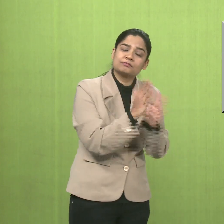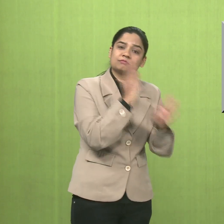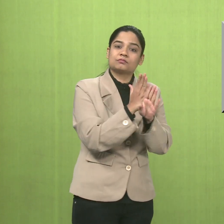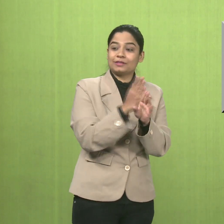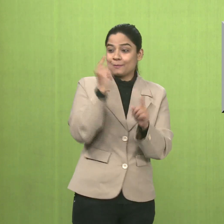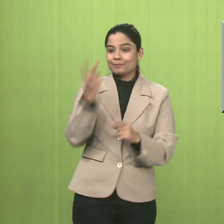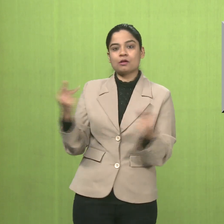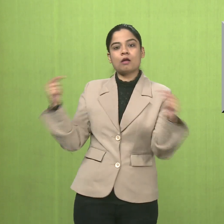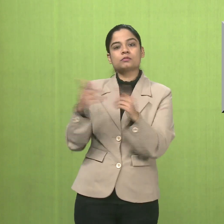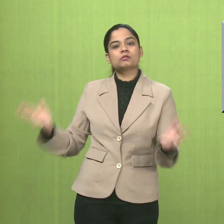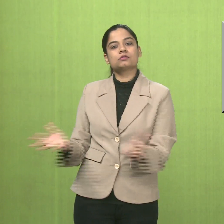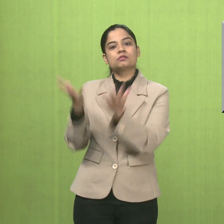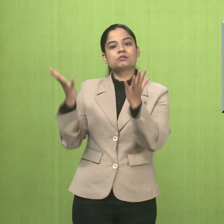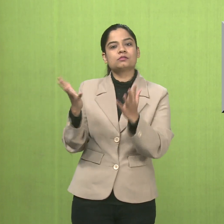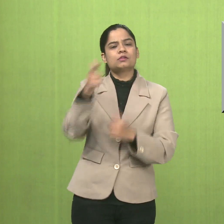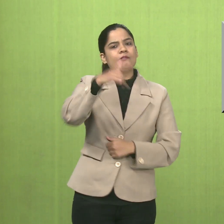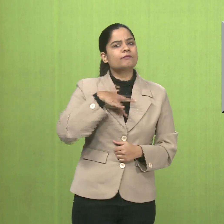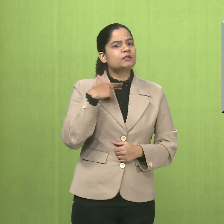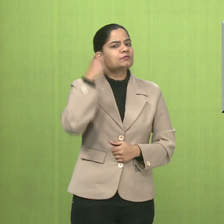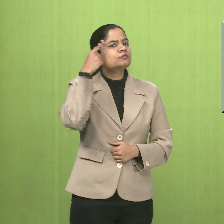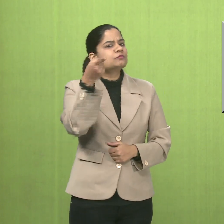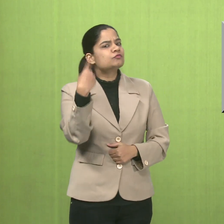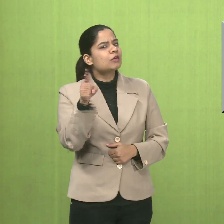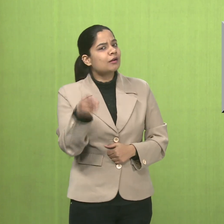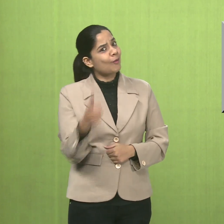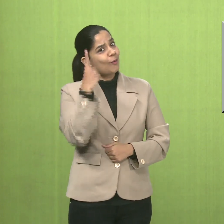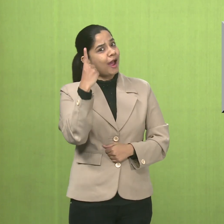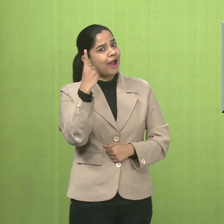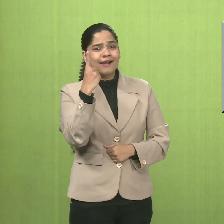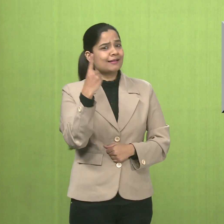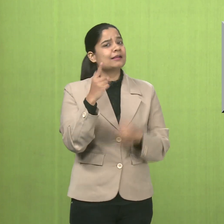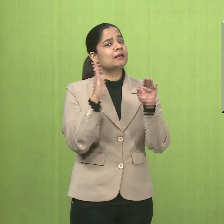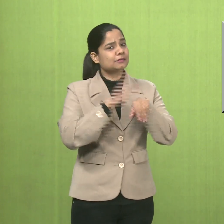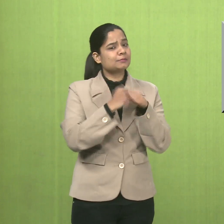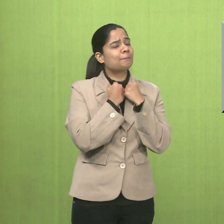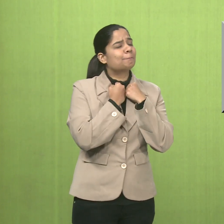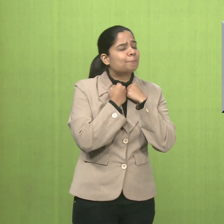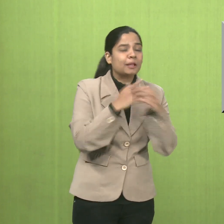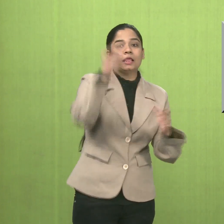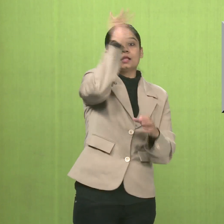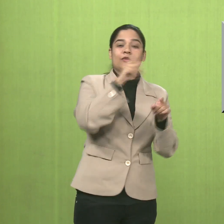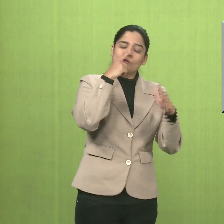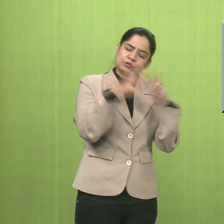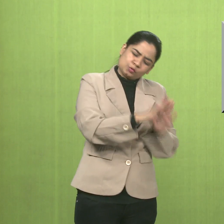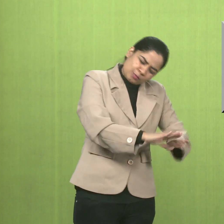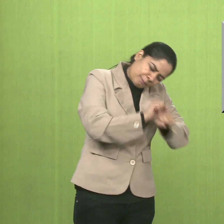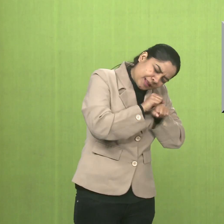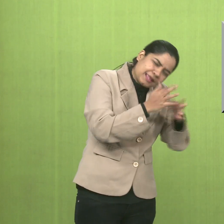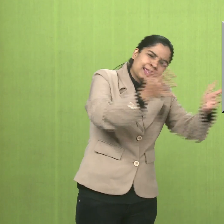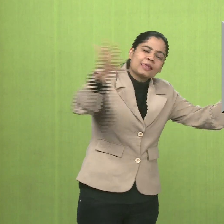so much, whereas you see both the brothers are allowed to go. What do you feel about this story?